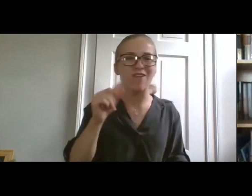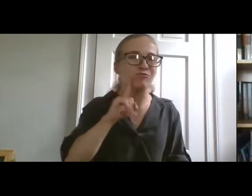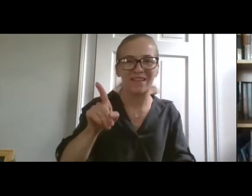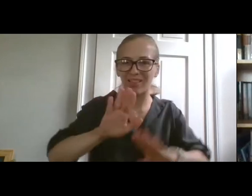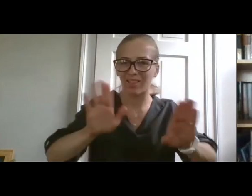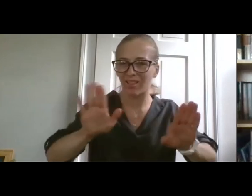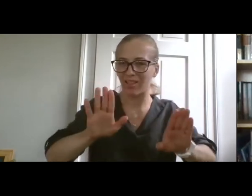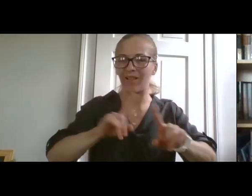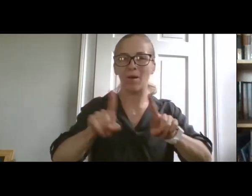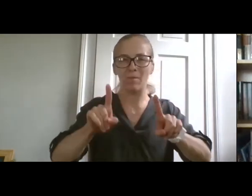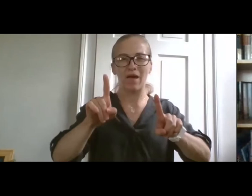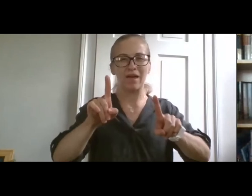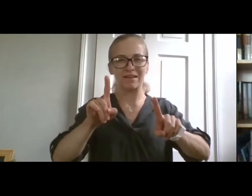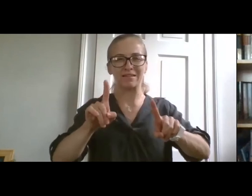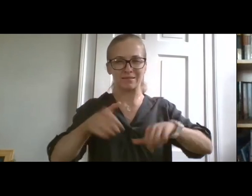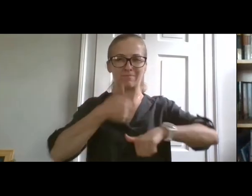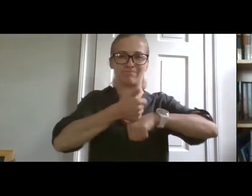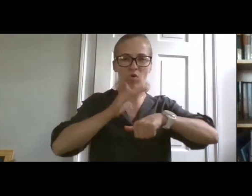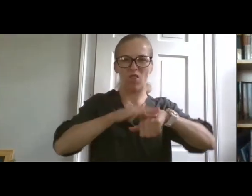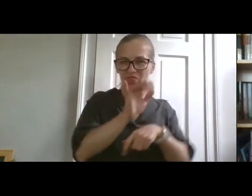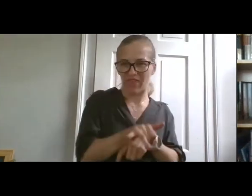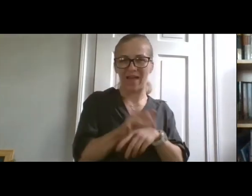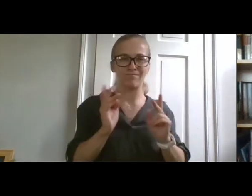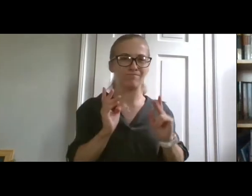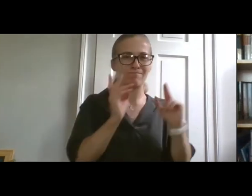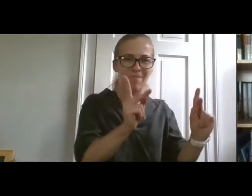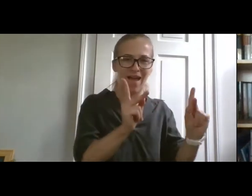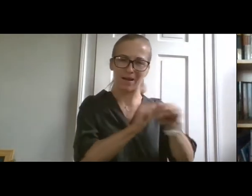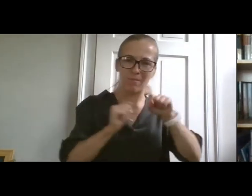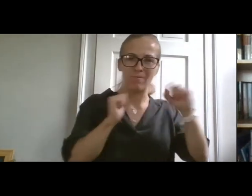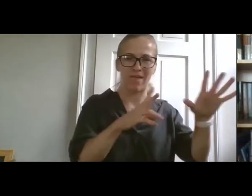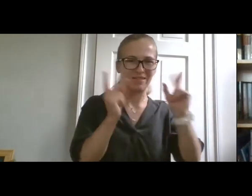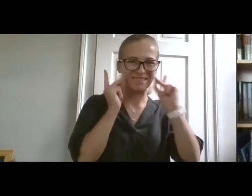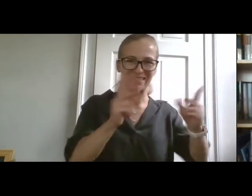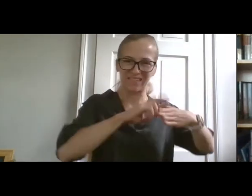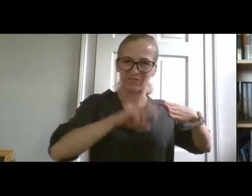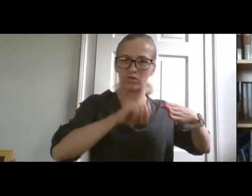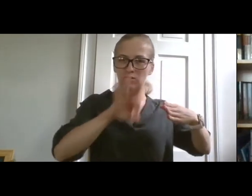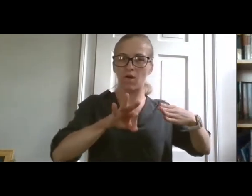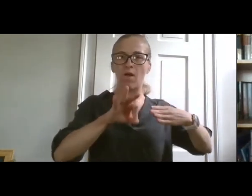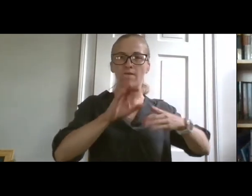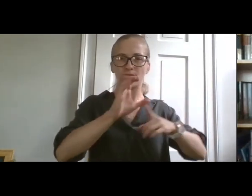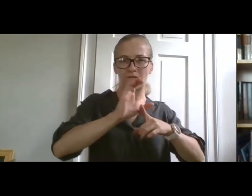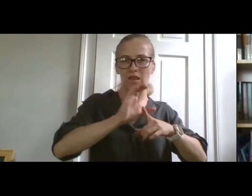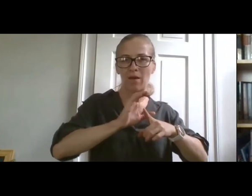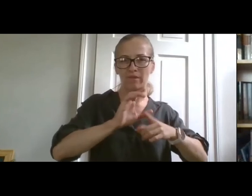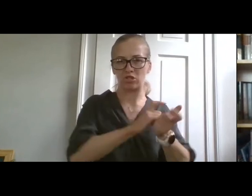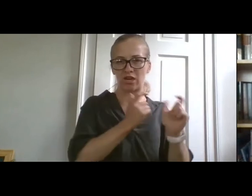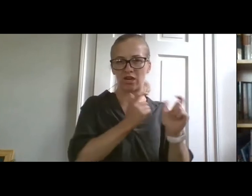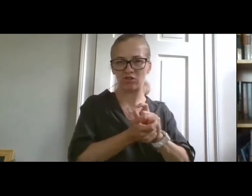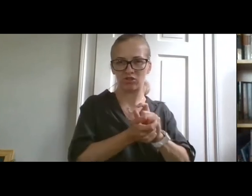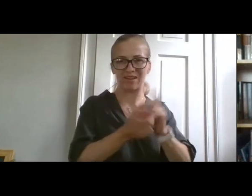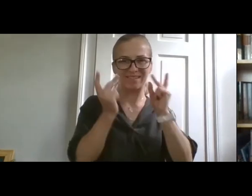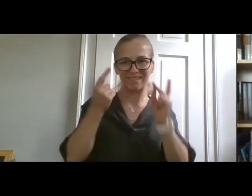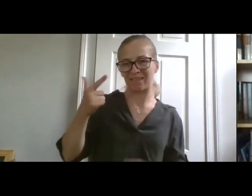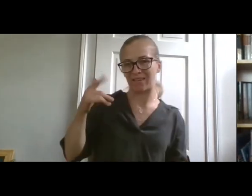going back to the Andes Mountains with friends and seeing sort of the effects of climate change there due to some gypsum mines in the Andes Mountains. And